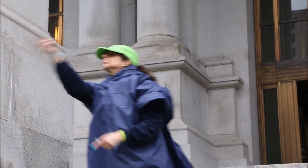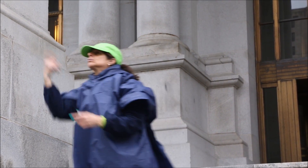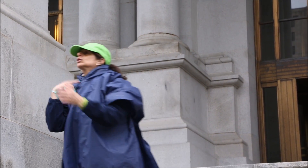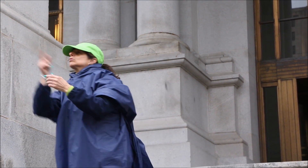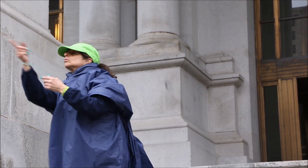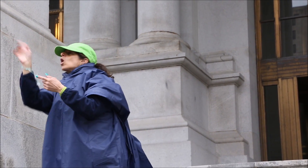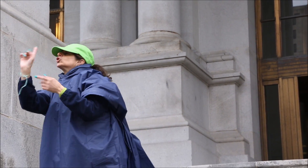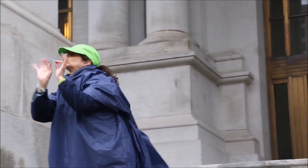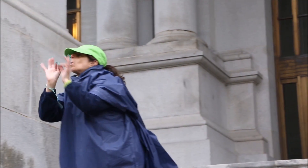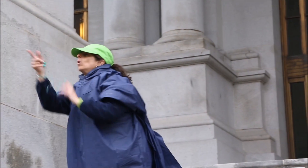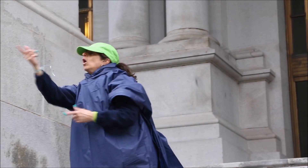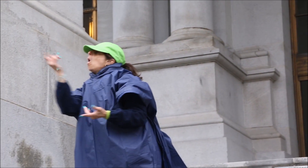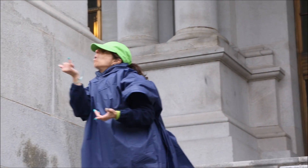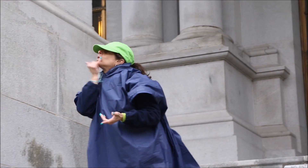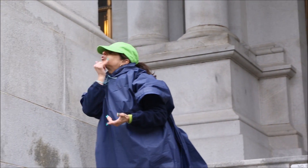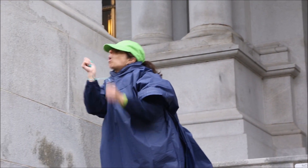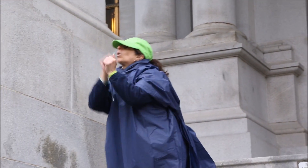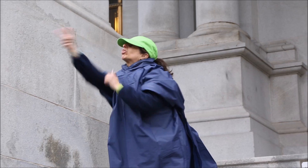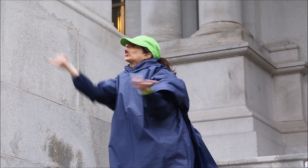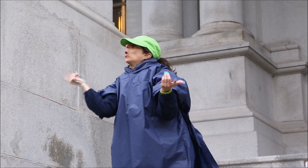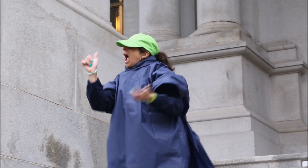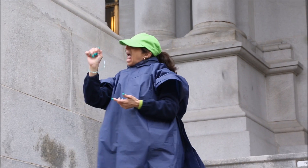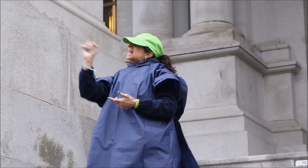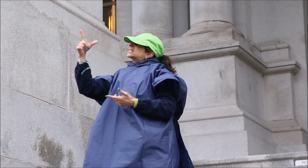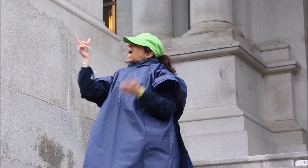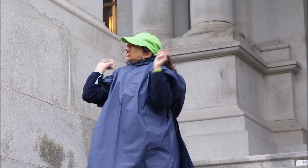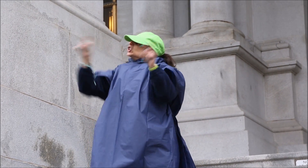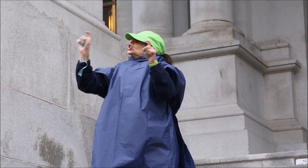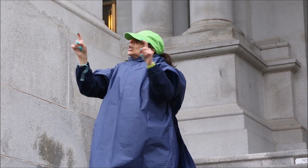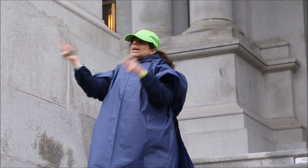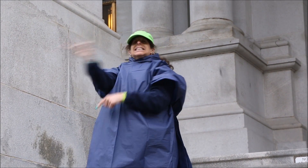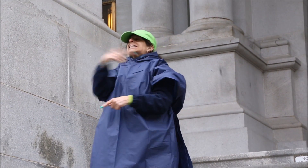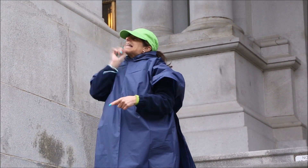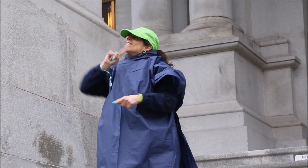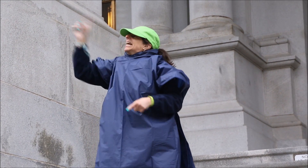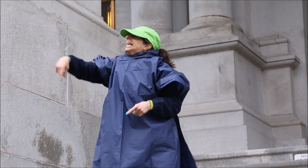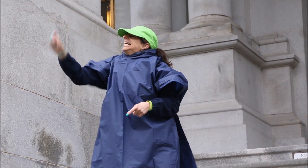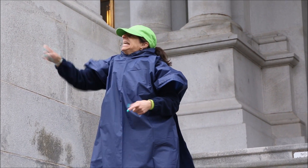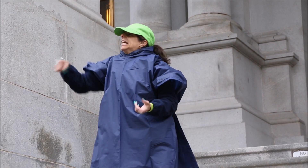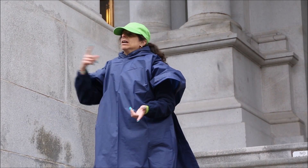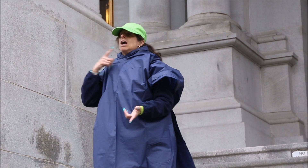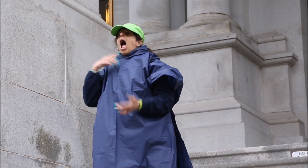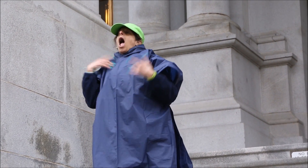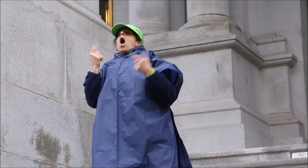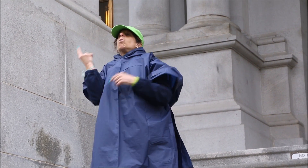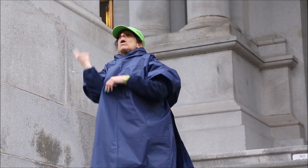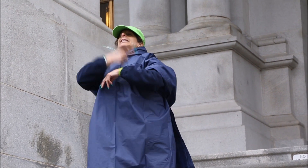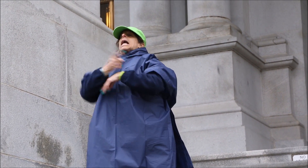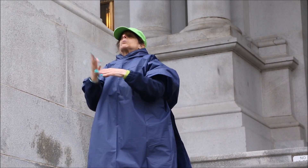2 years ago, there was no interpreter at a doctor's appointment. I had made that appointment 2 or 3 months ahead of